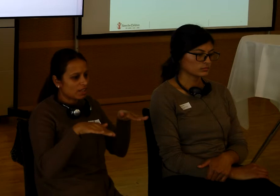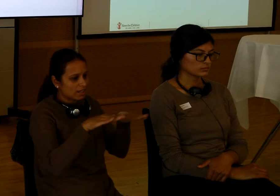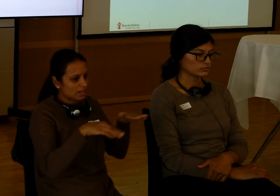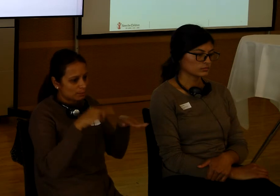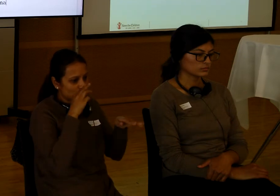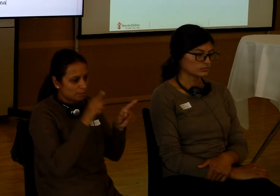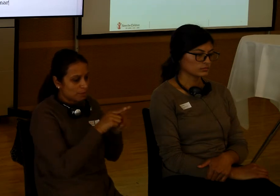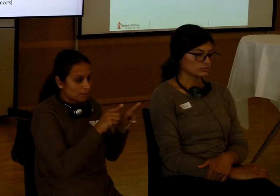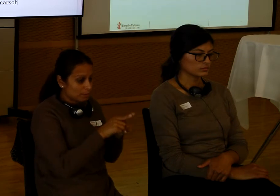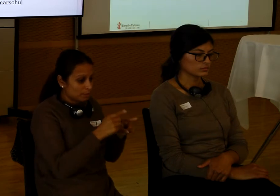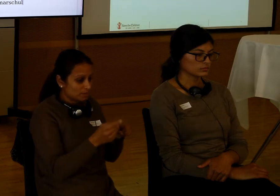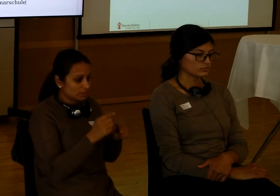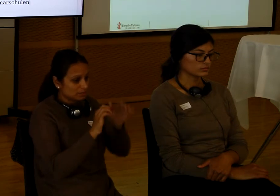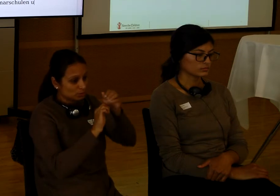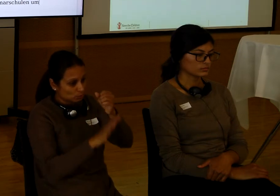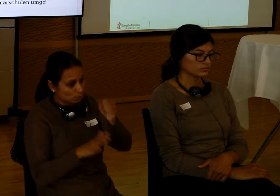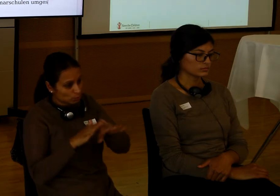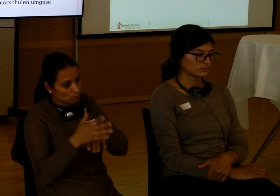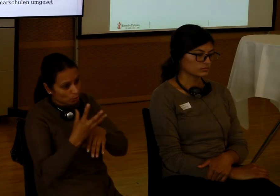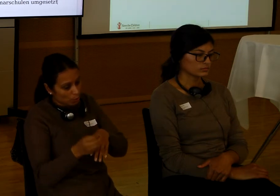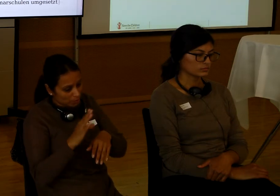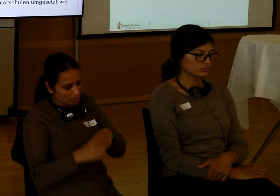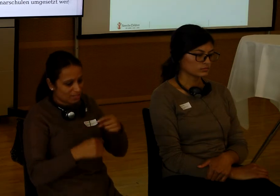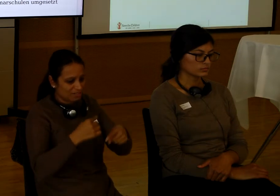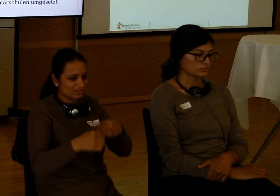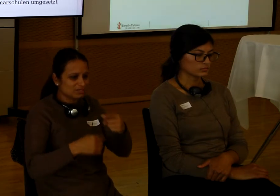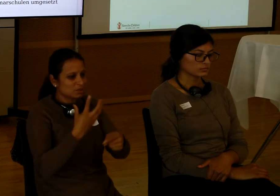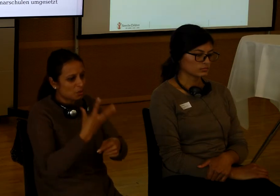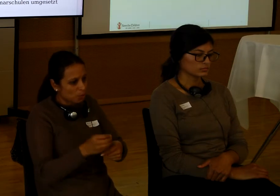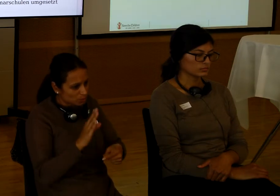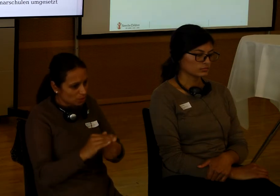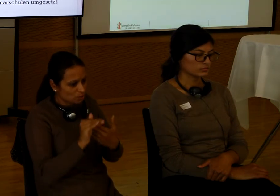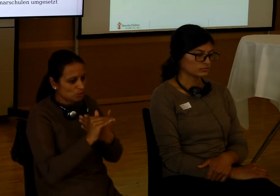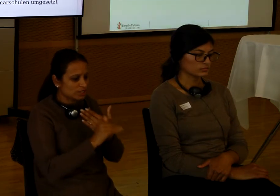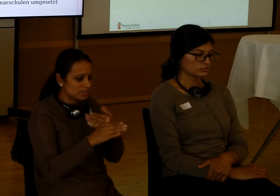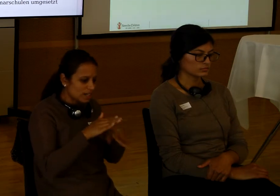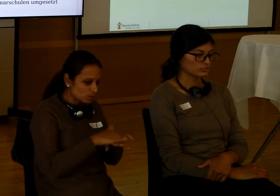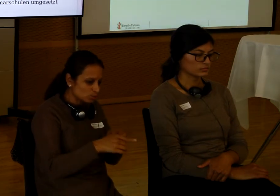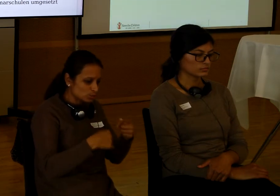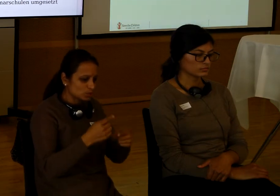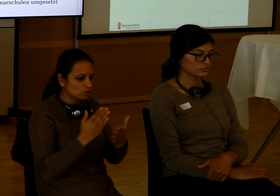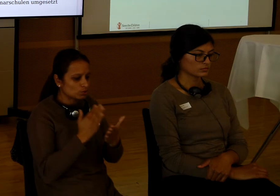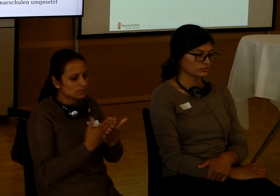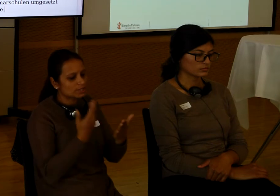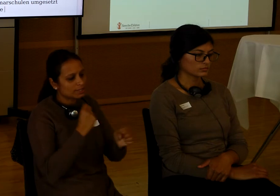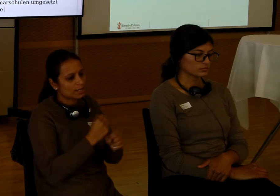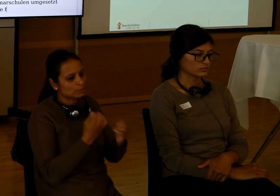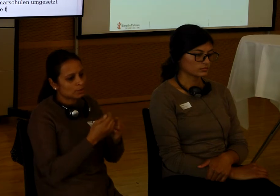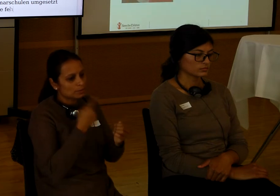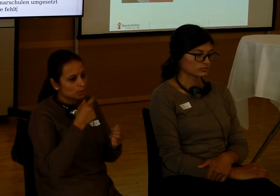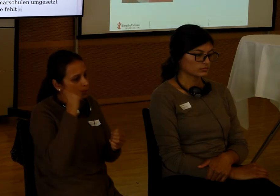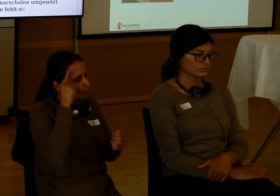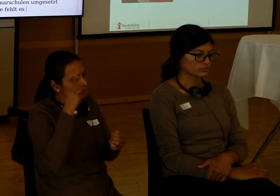of appropriate standards, procedures and tools for quality inclusive preschool education.